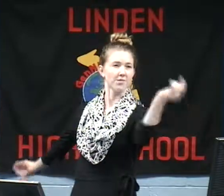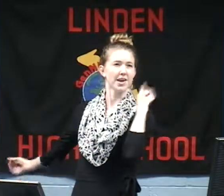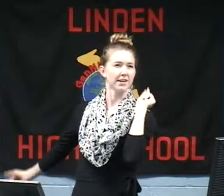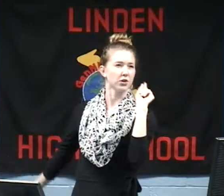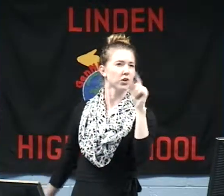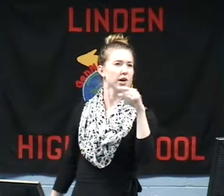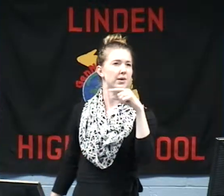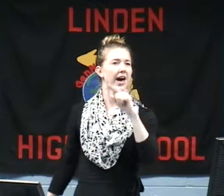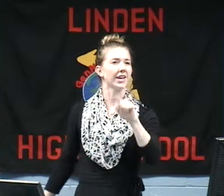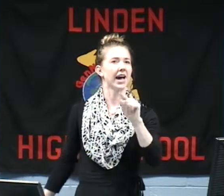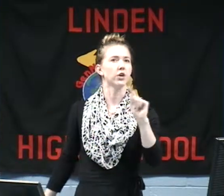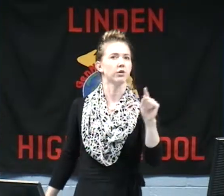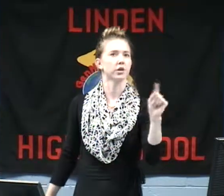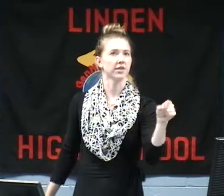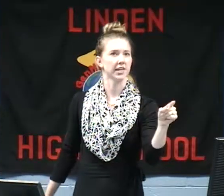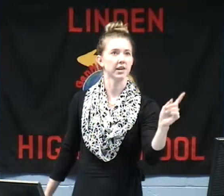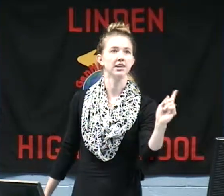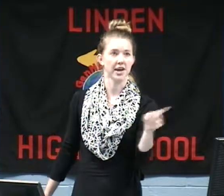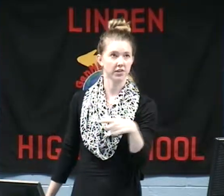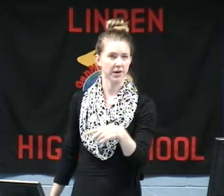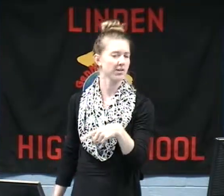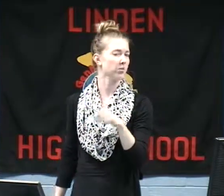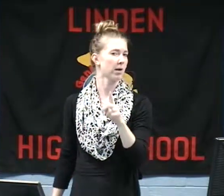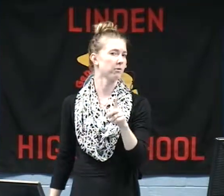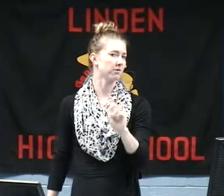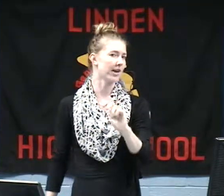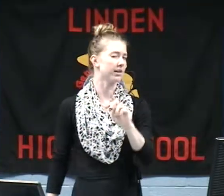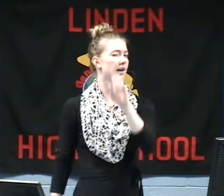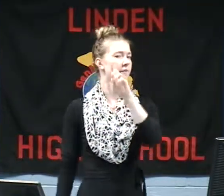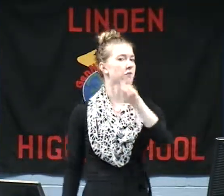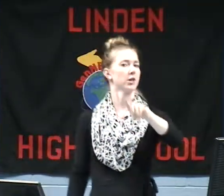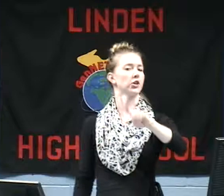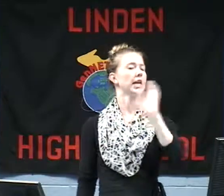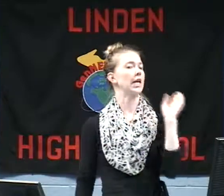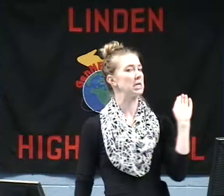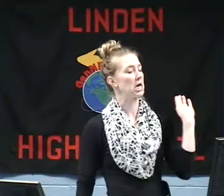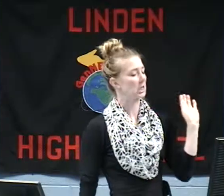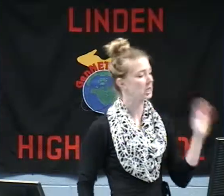And if you look up Gallaudet University, deaf space, you'll probably find a lot of information. Hint, hint.